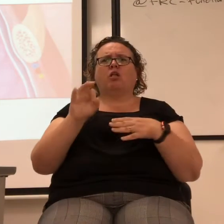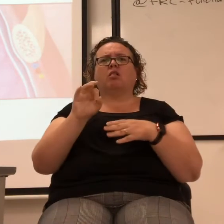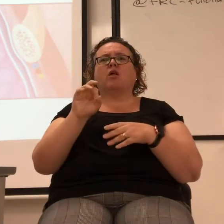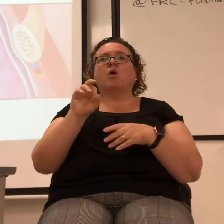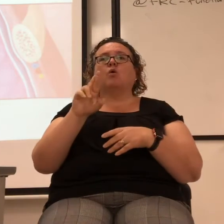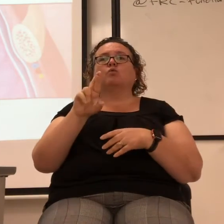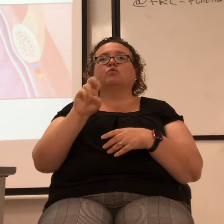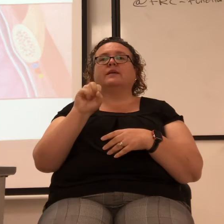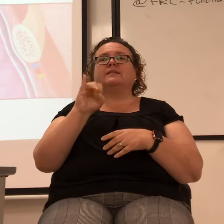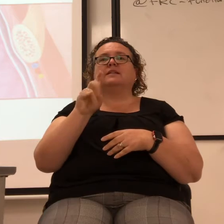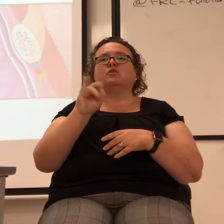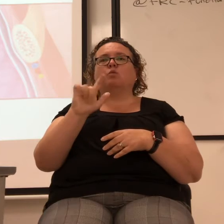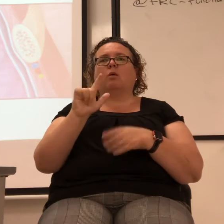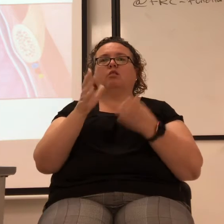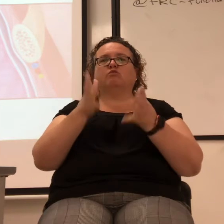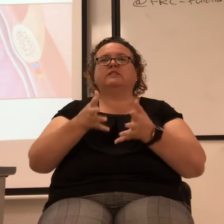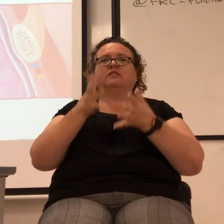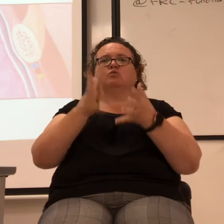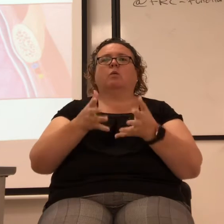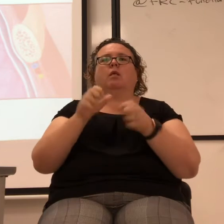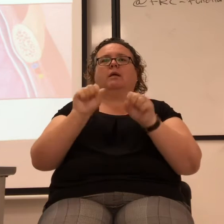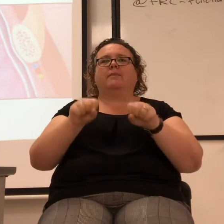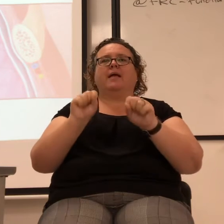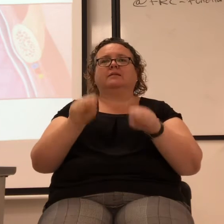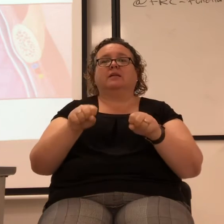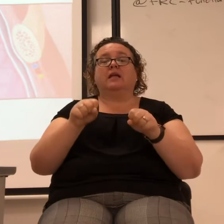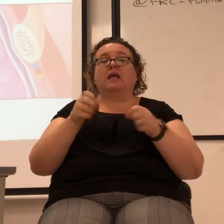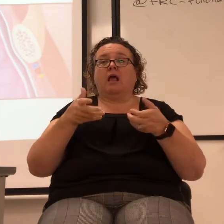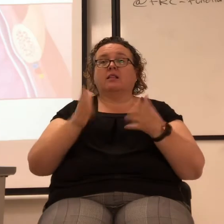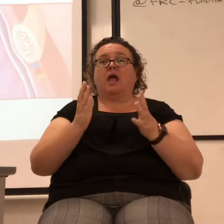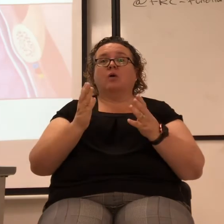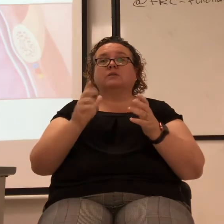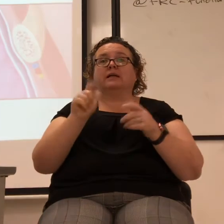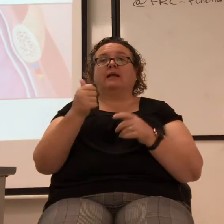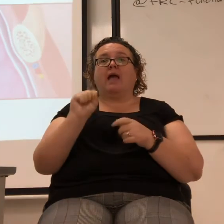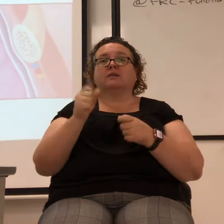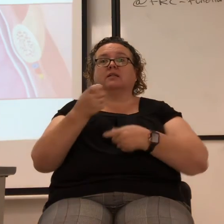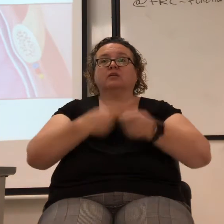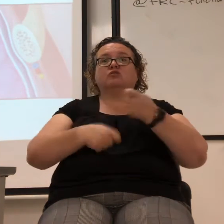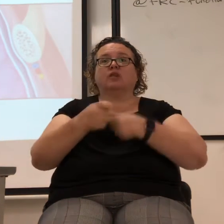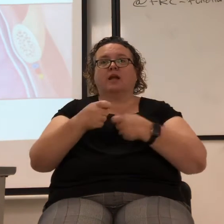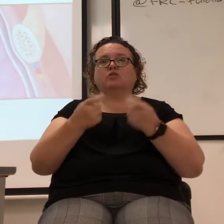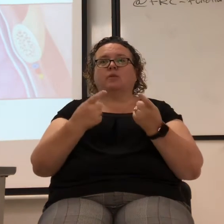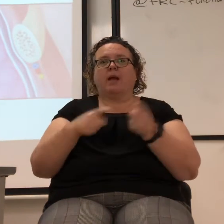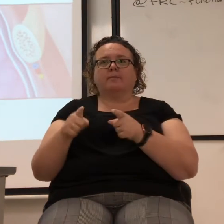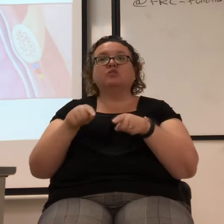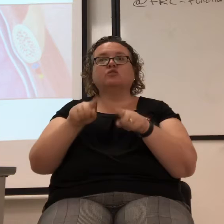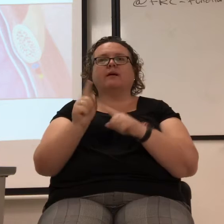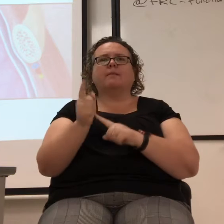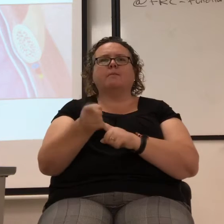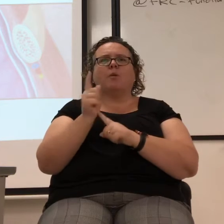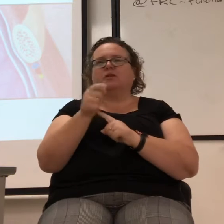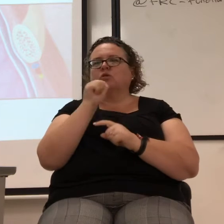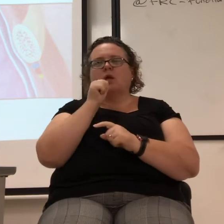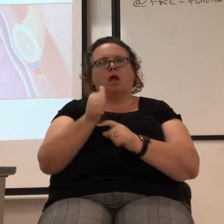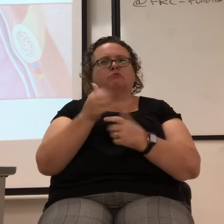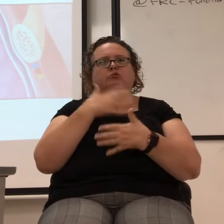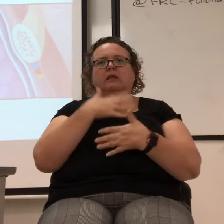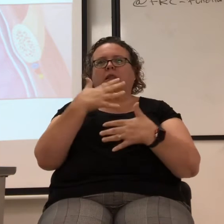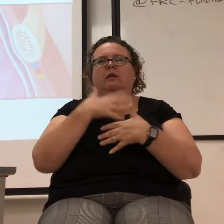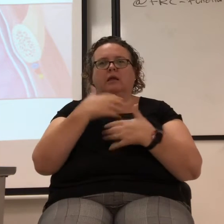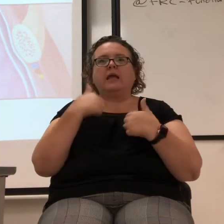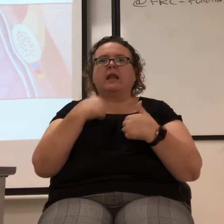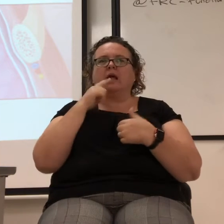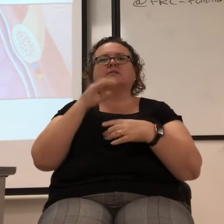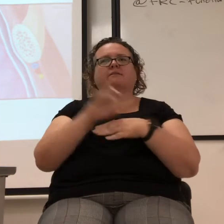capacity. It allows gas exchange to occur during the moment you don't breathe in, okay? It has a function.